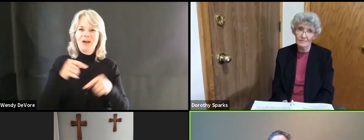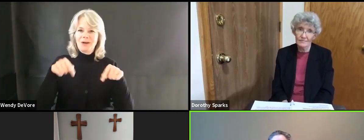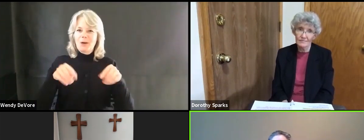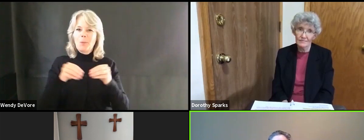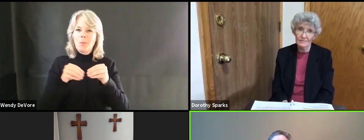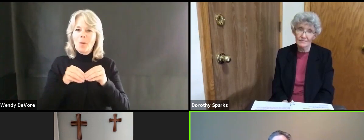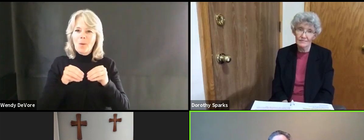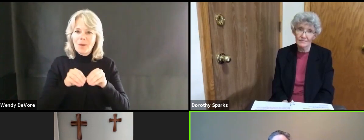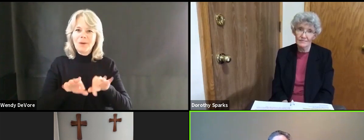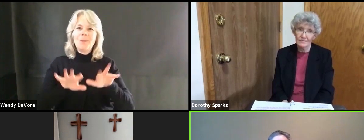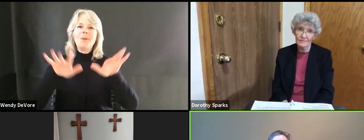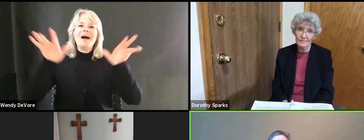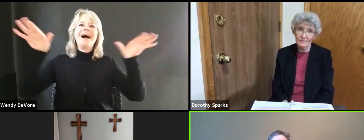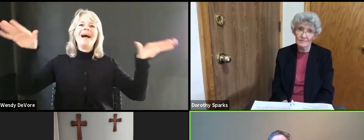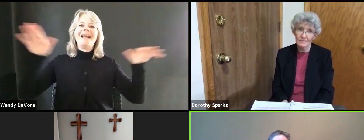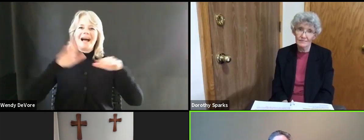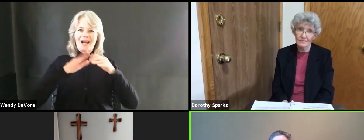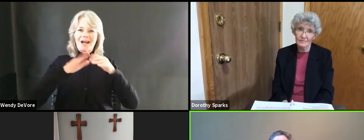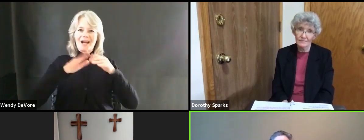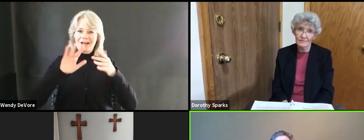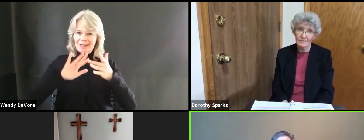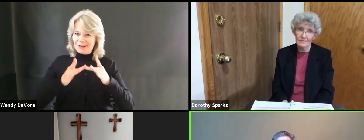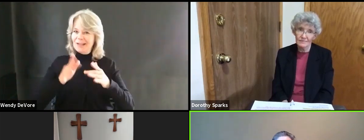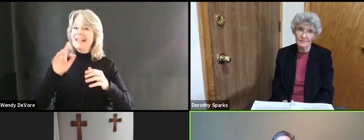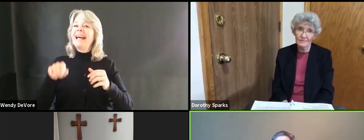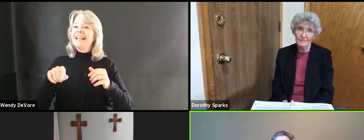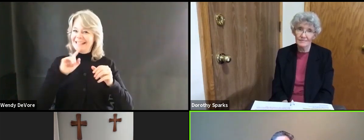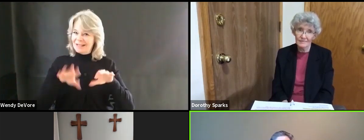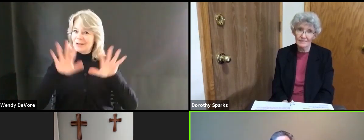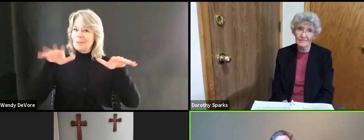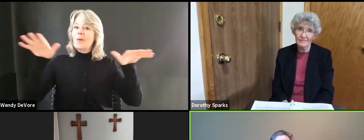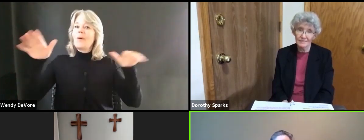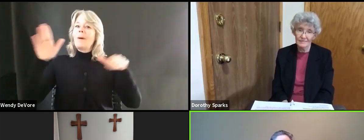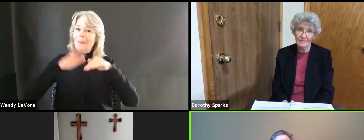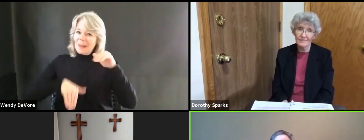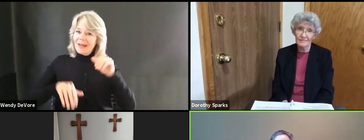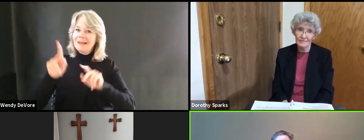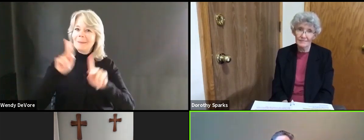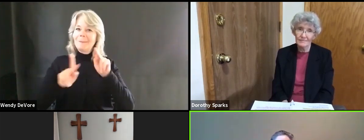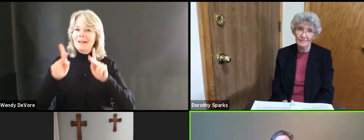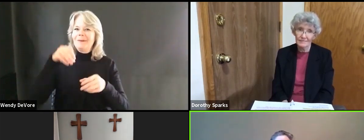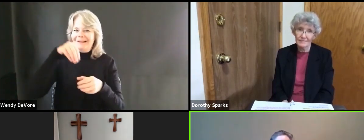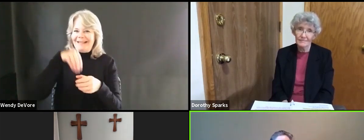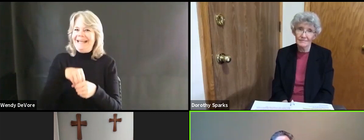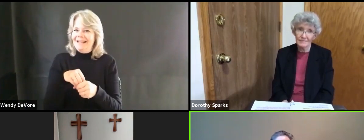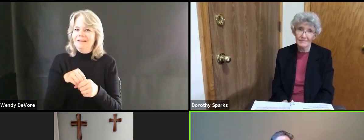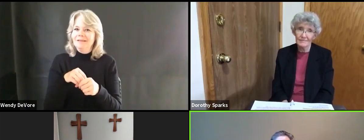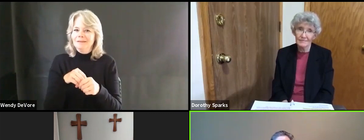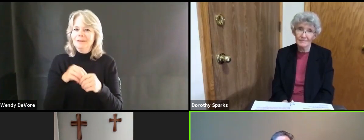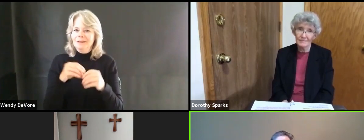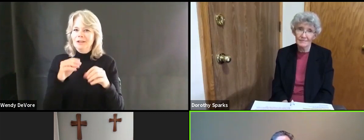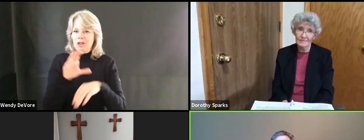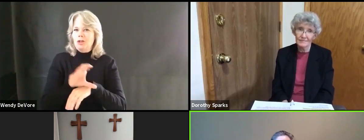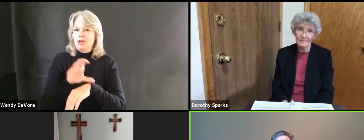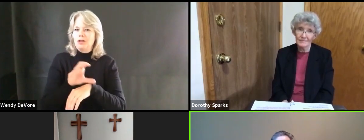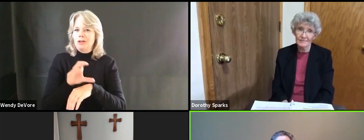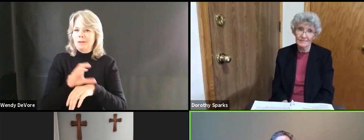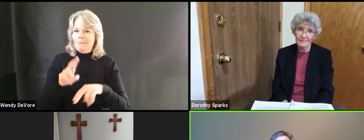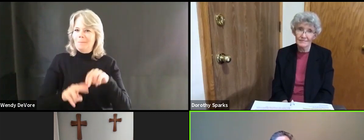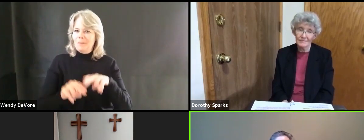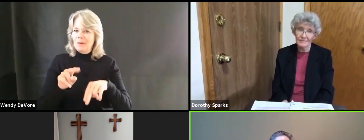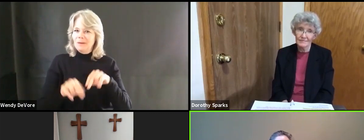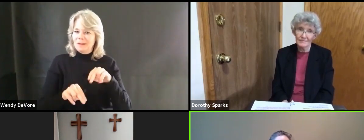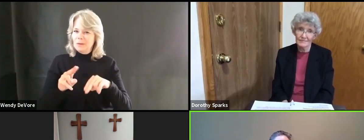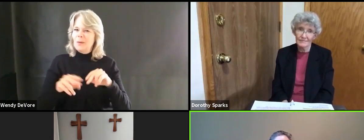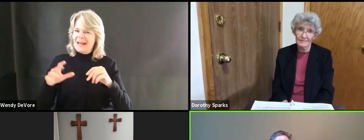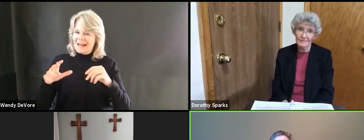wide. And it is reaching more people than we have in terms of new folks, in terms of